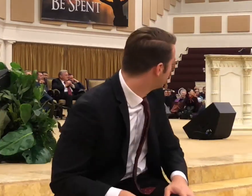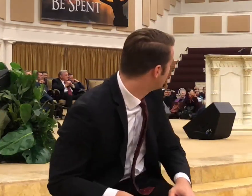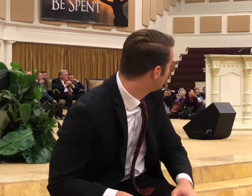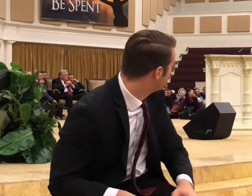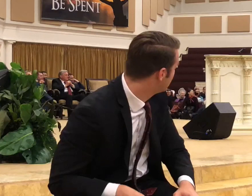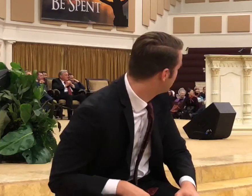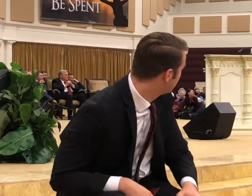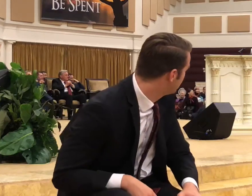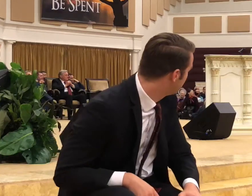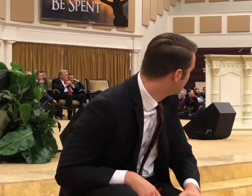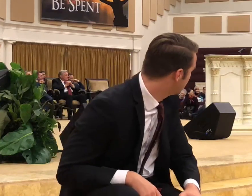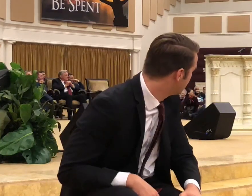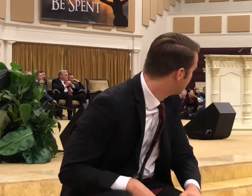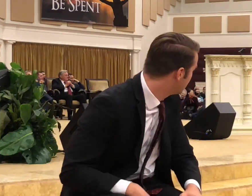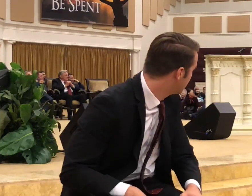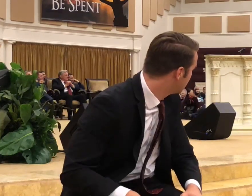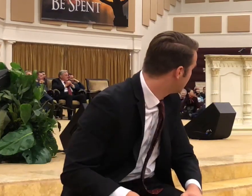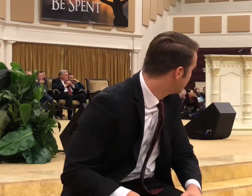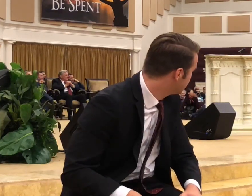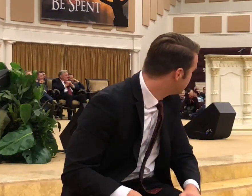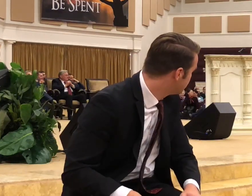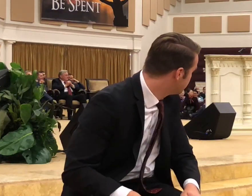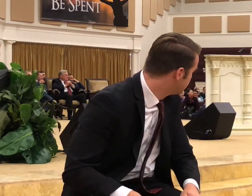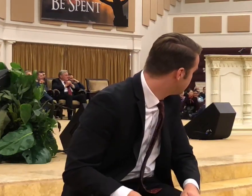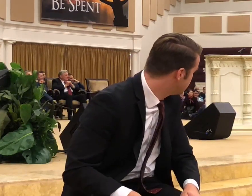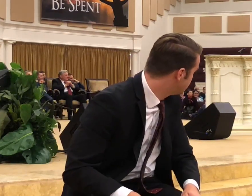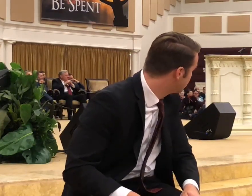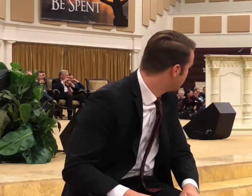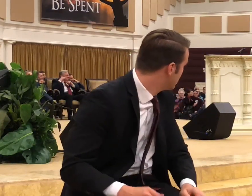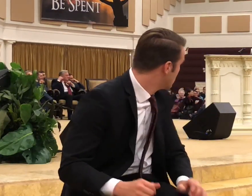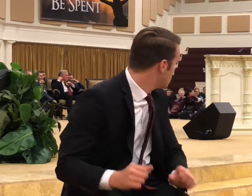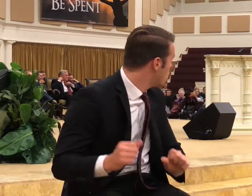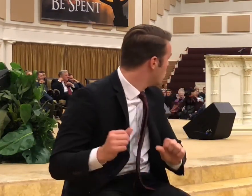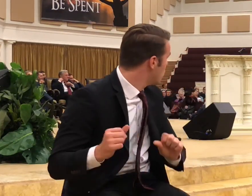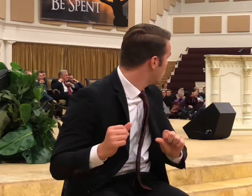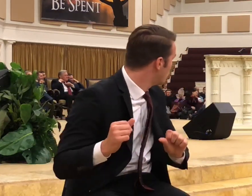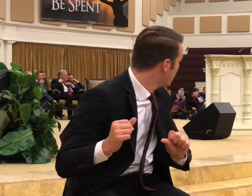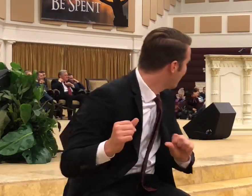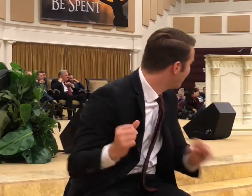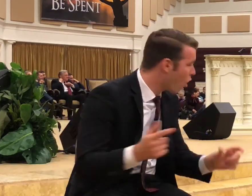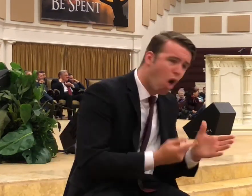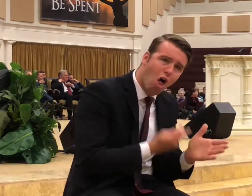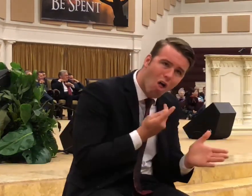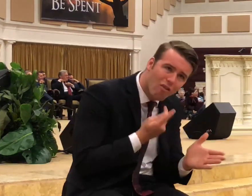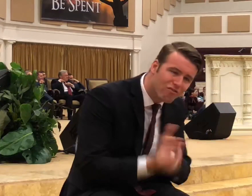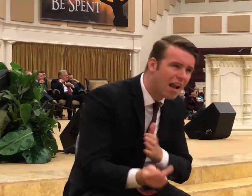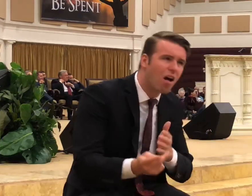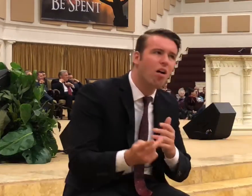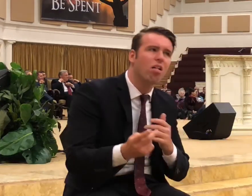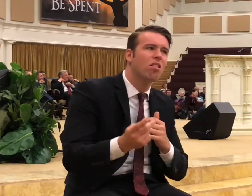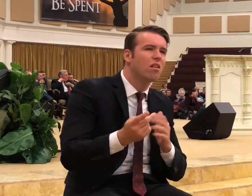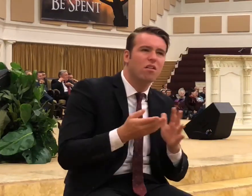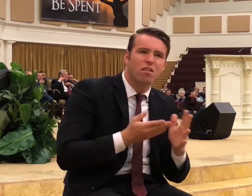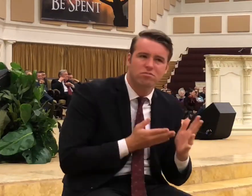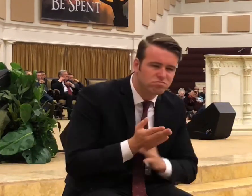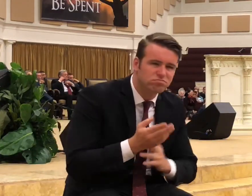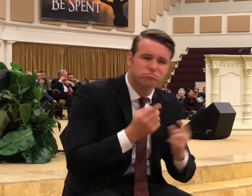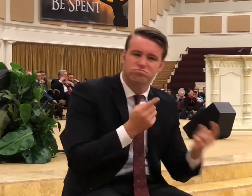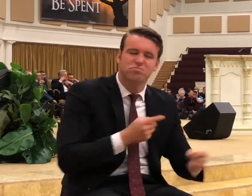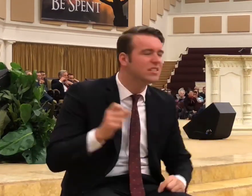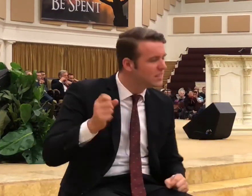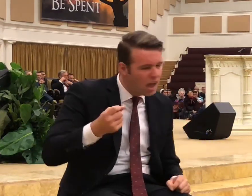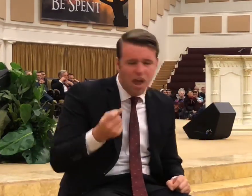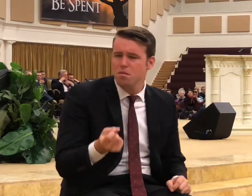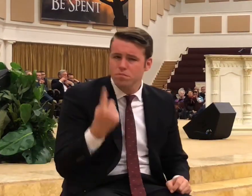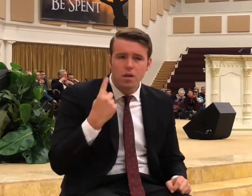Okay? We've all failed and stubbed our toe, bruised our shins, hit our head.